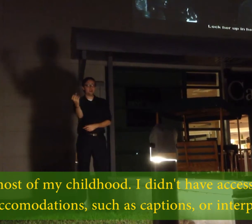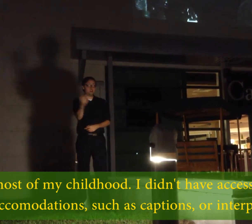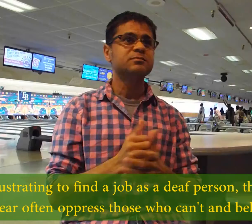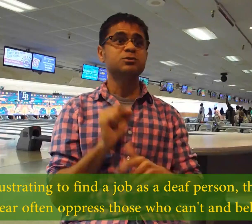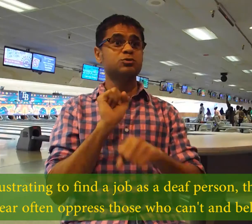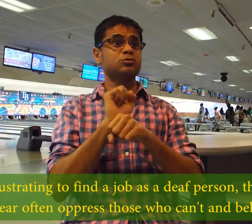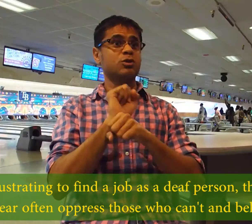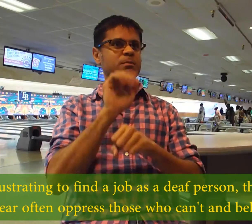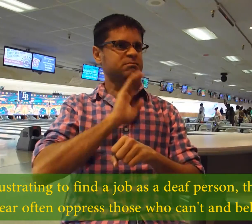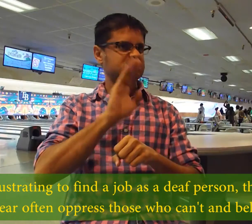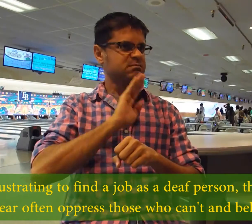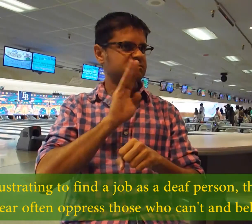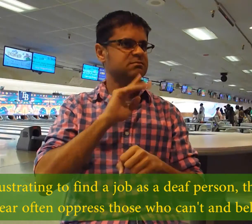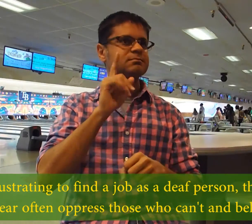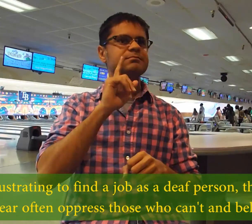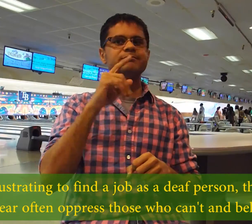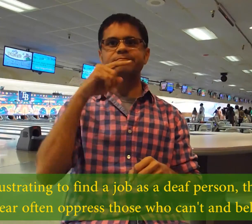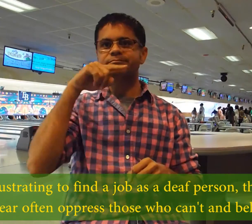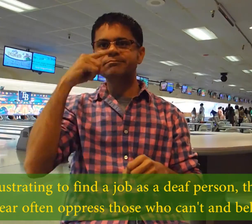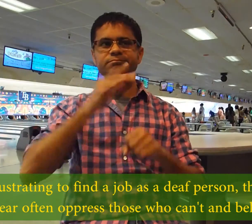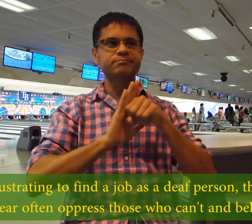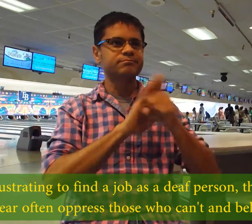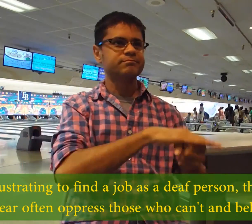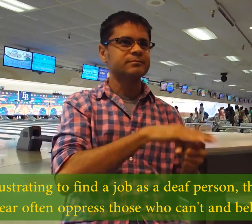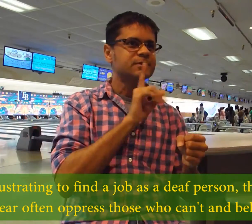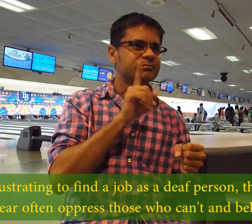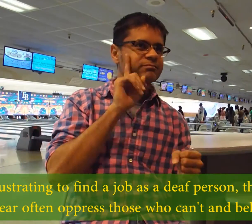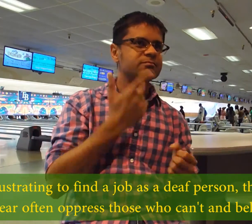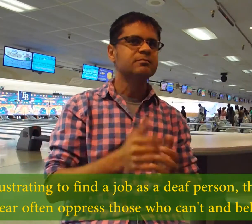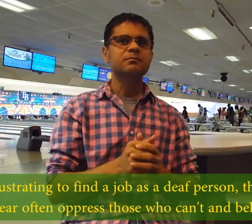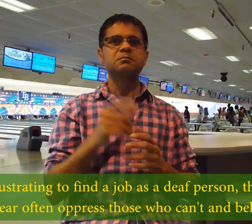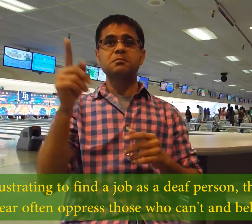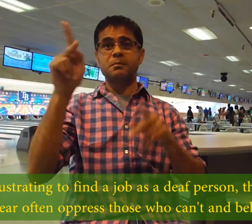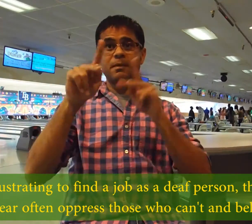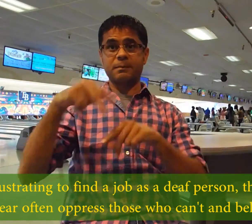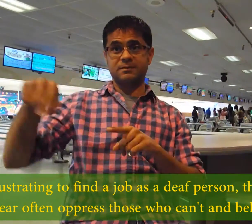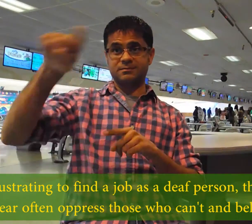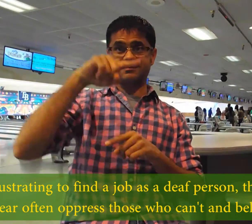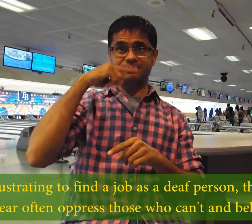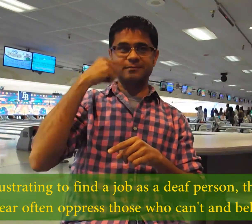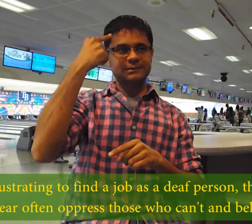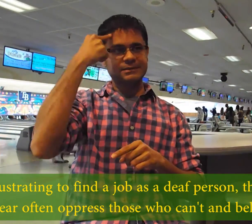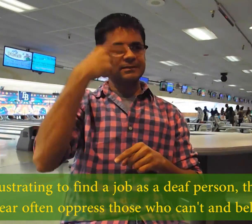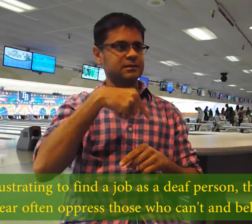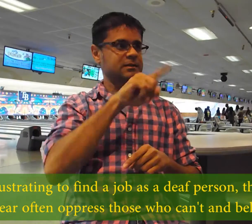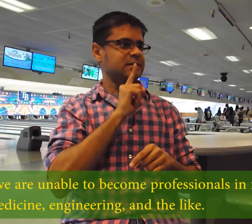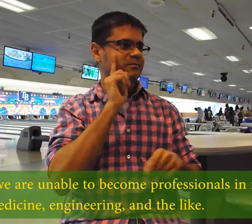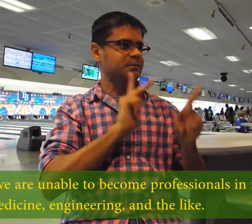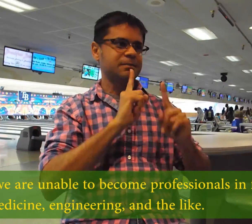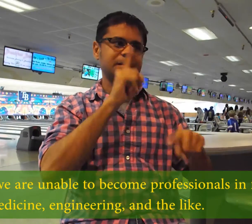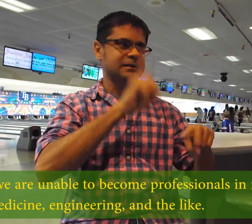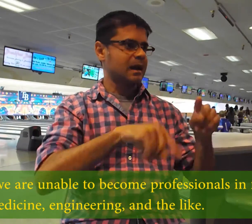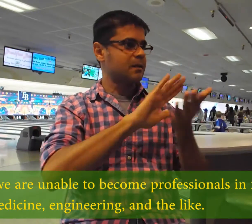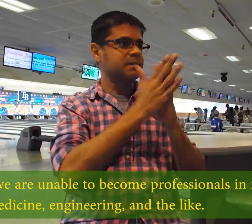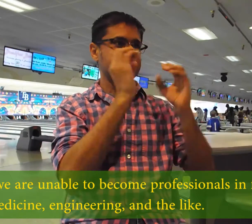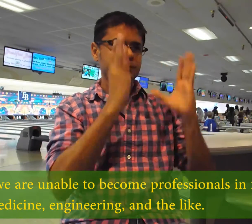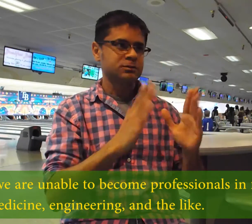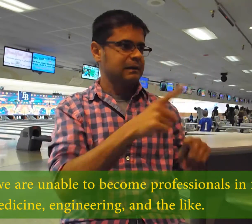It's frustrating to find a job as a Deaf person. Those who can hear often oppress those who can't and believe that we are unable to become